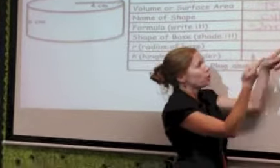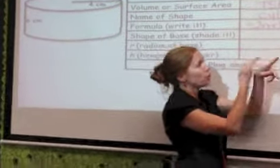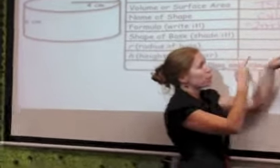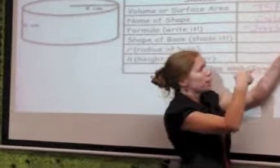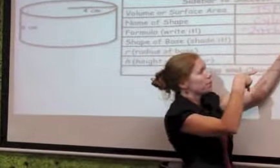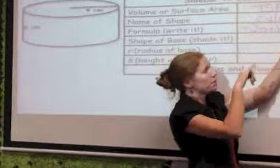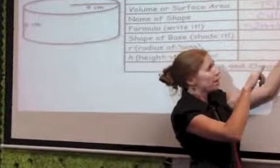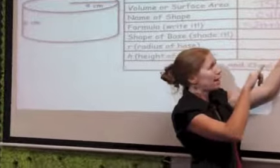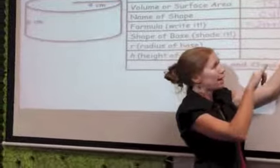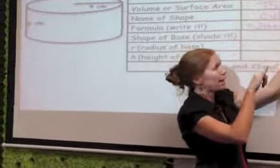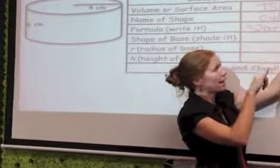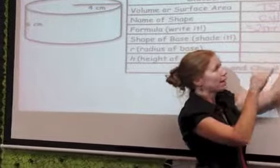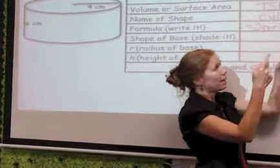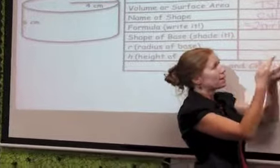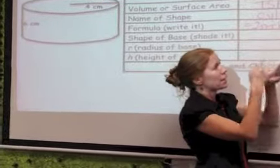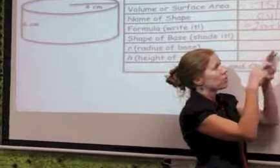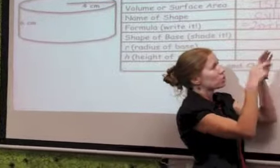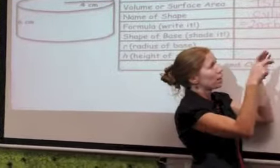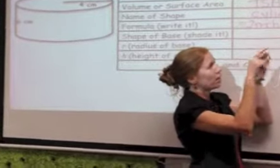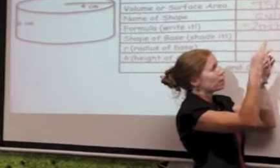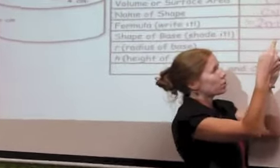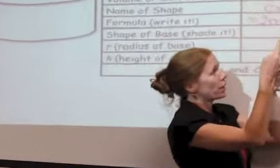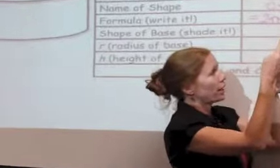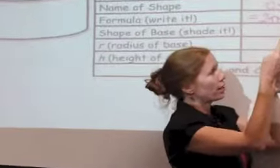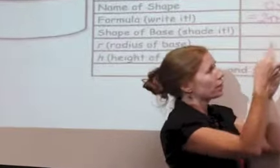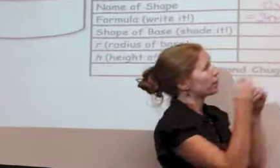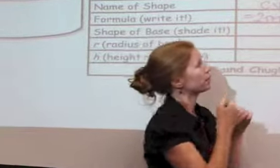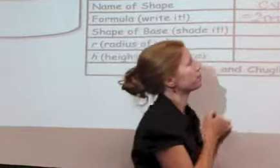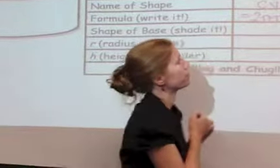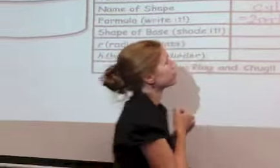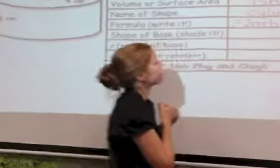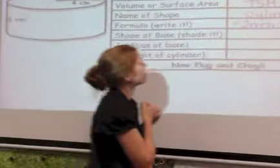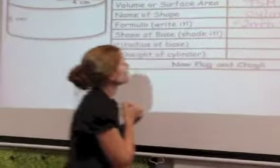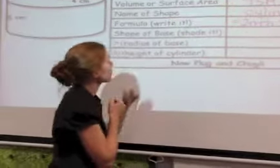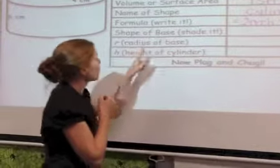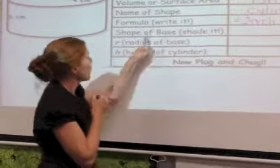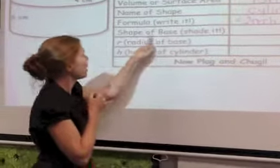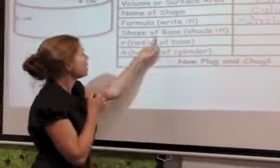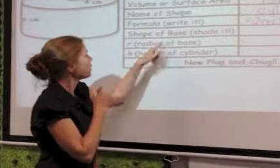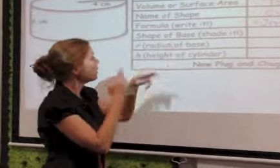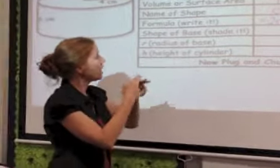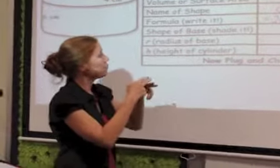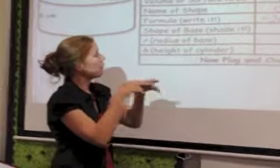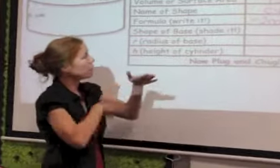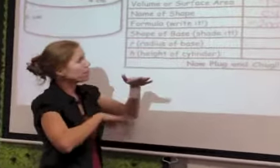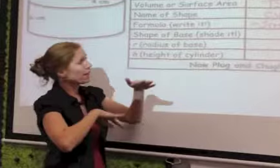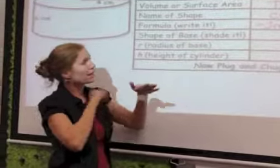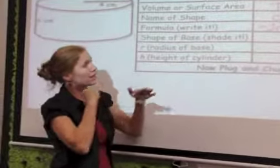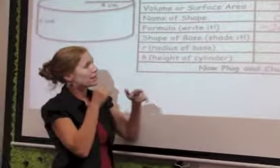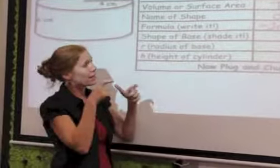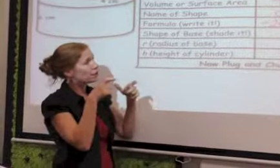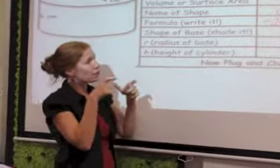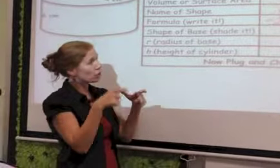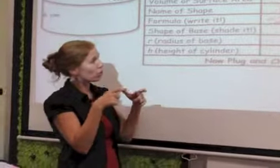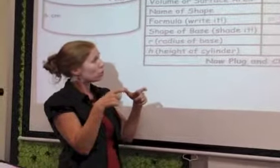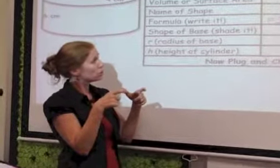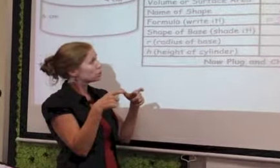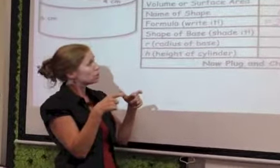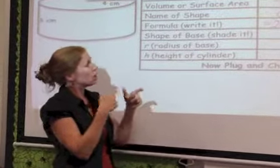2 times pi times the radius squared. Okay, the name of the base is a circle. I'm